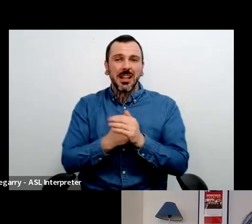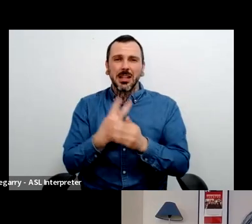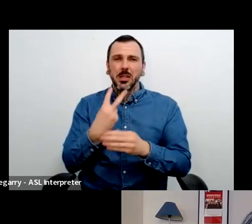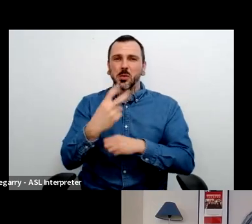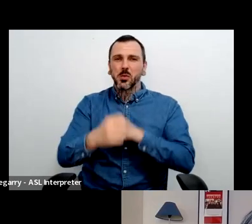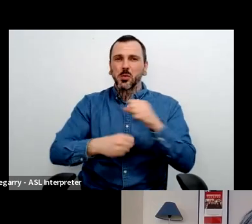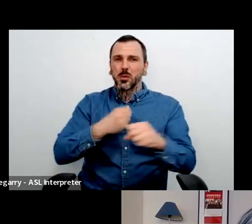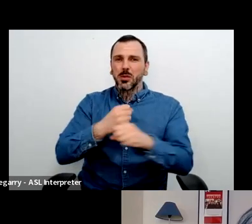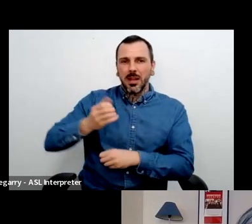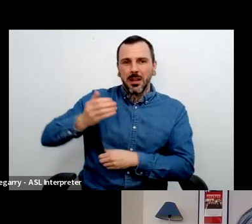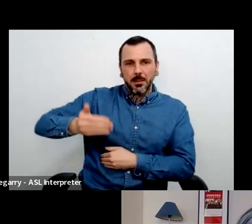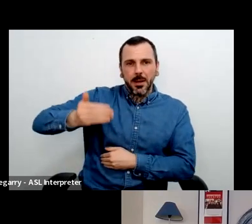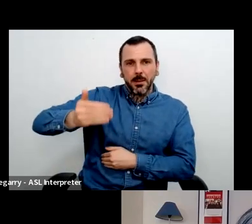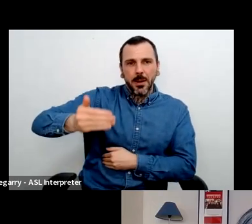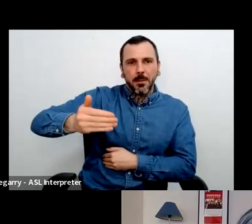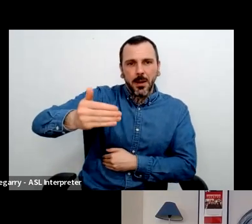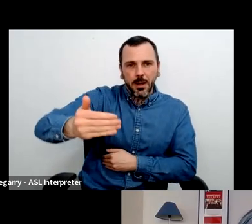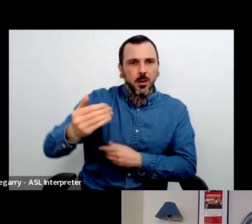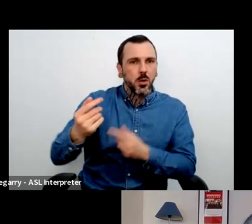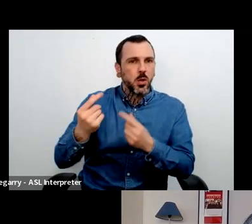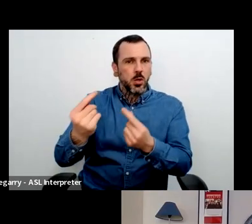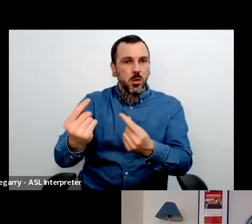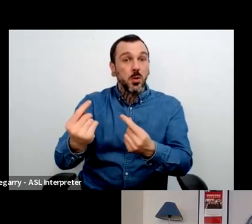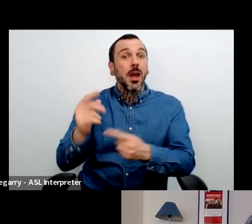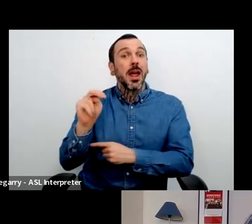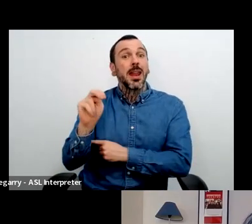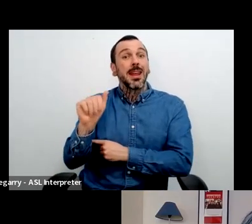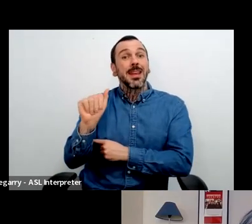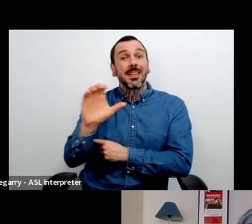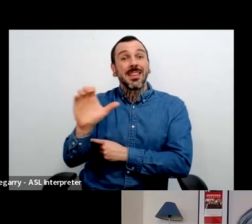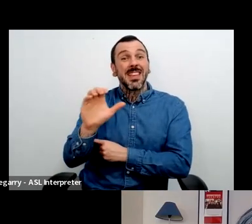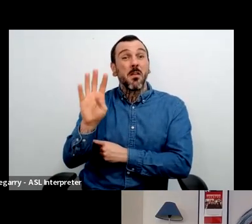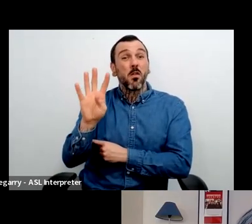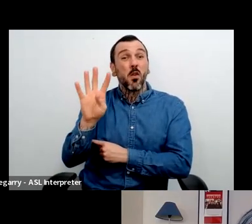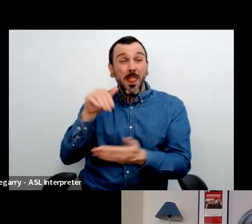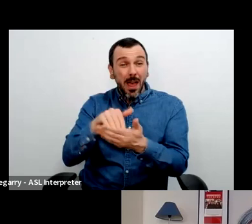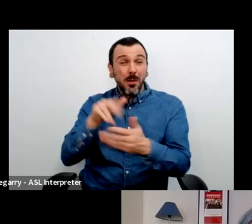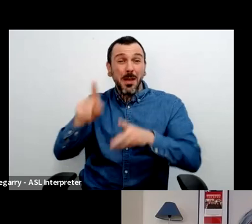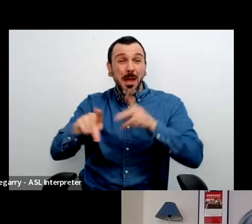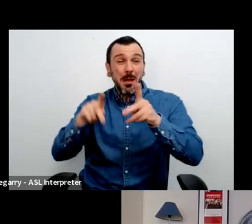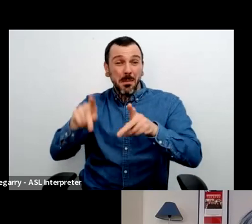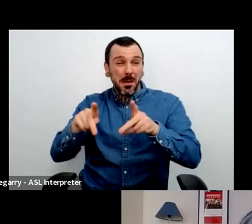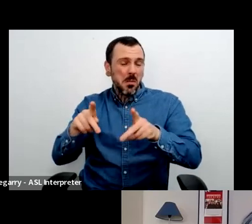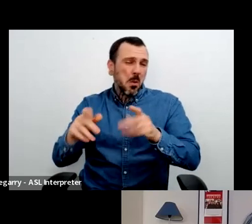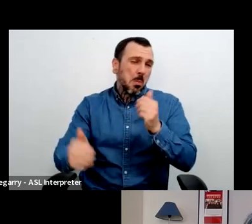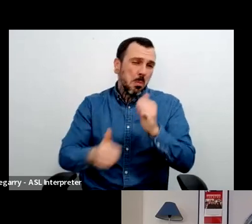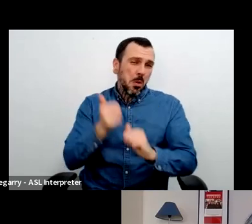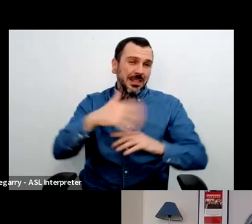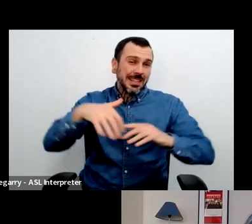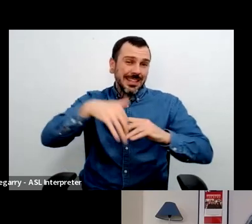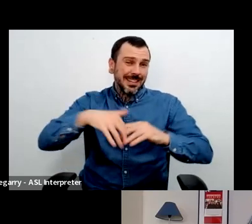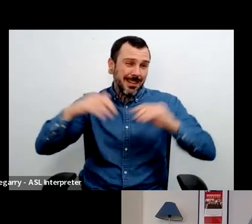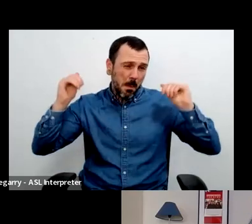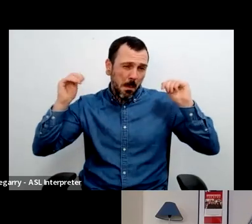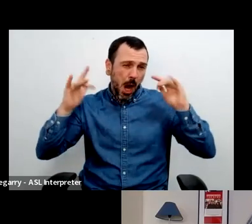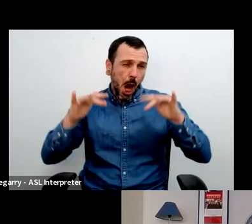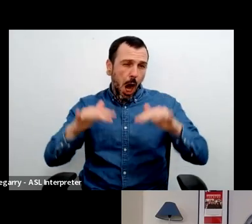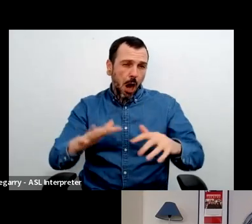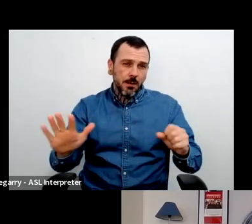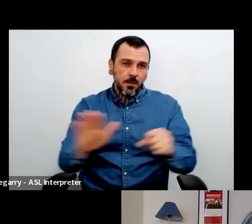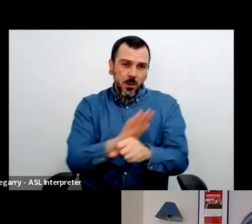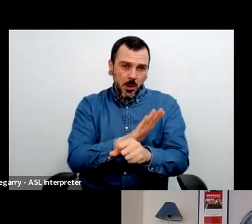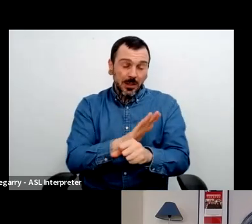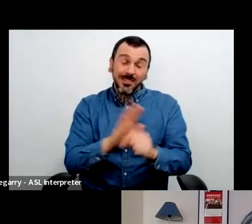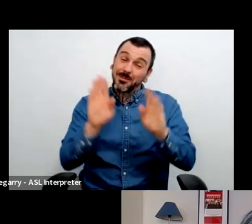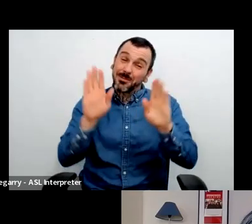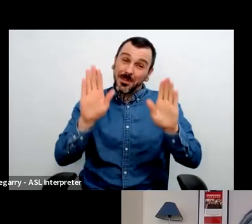4,000 people fill the NAC, predominantly Indigenous. It's amazing, but a lot of the